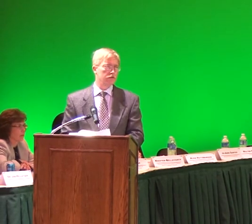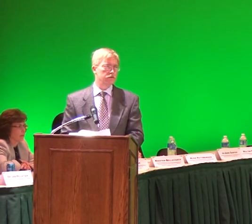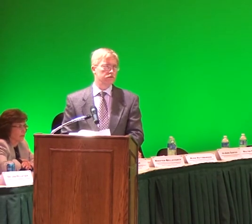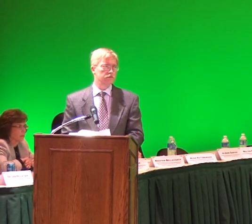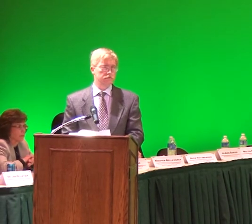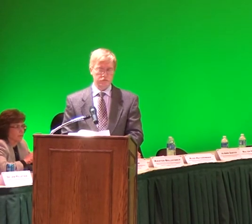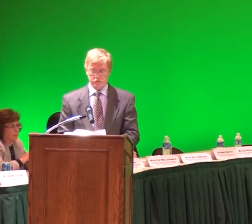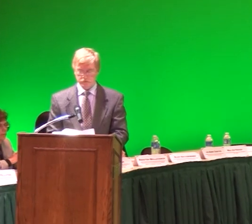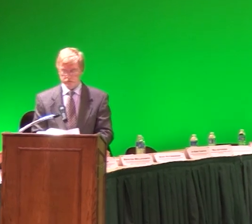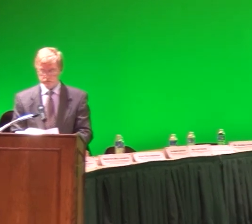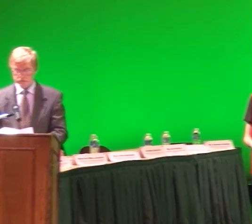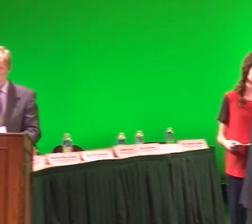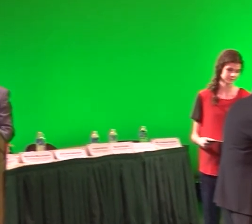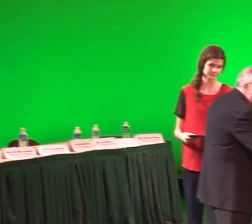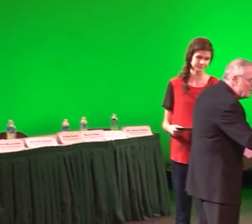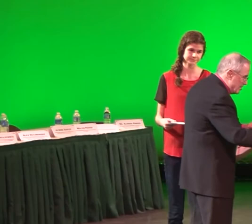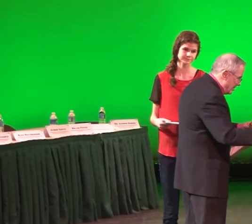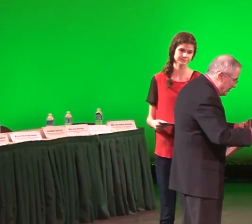Alumni Council.